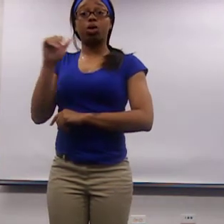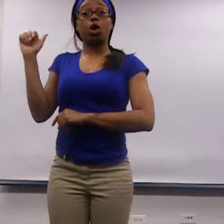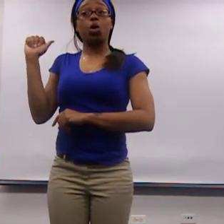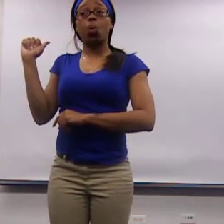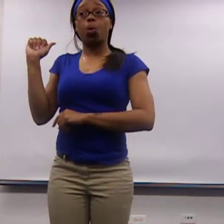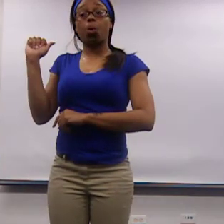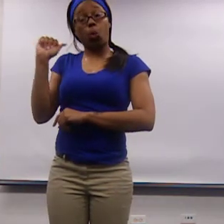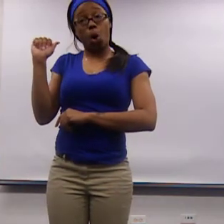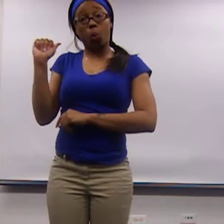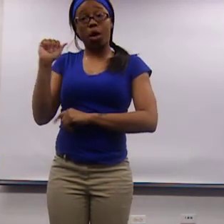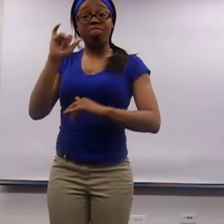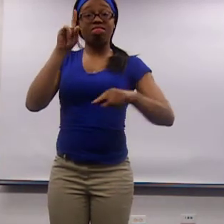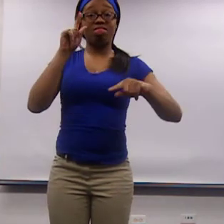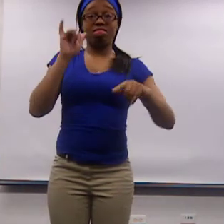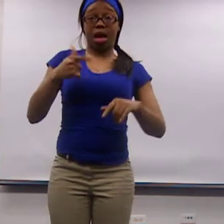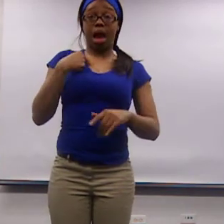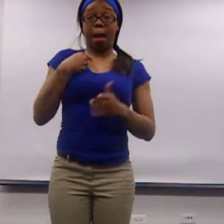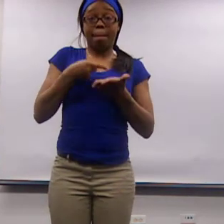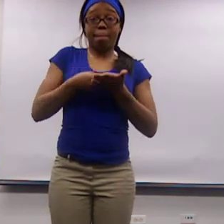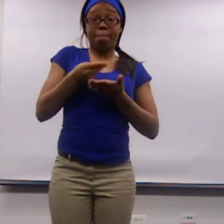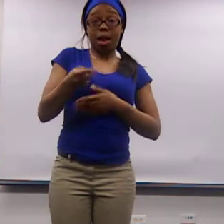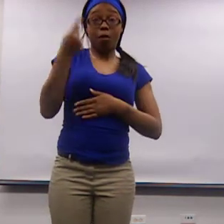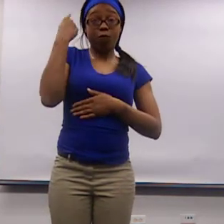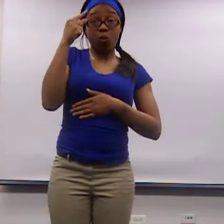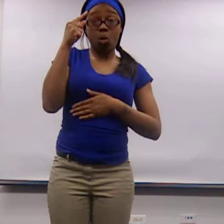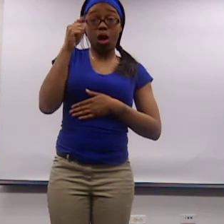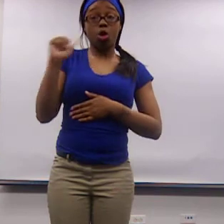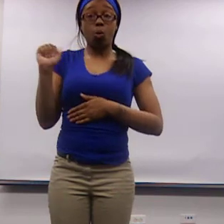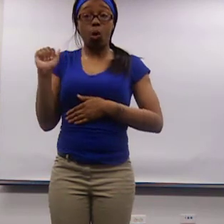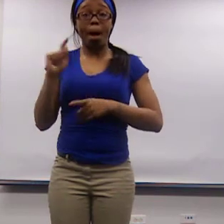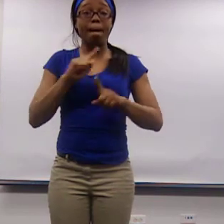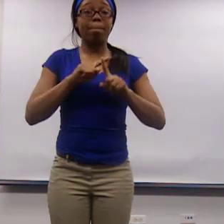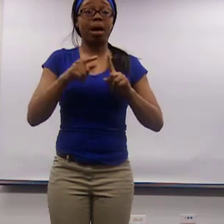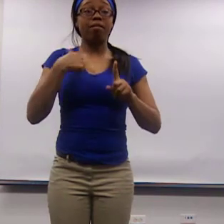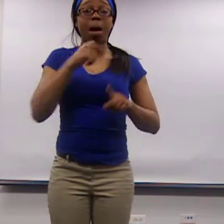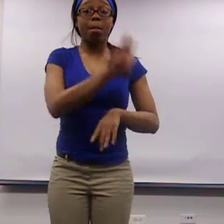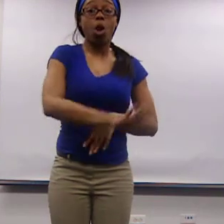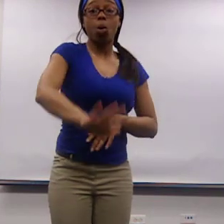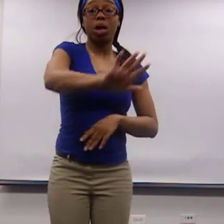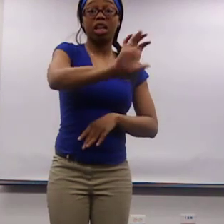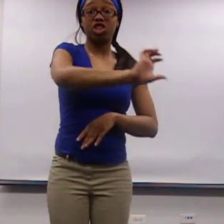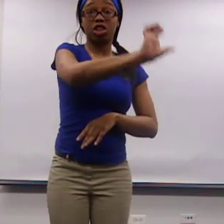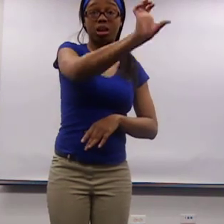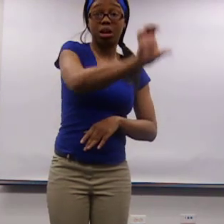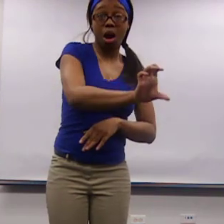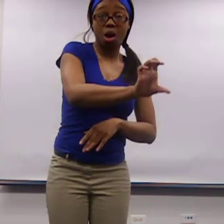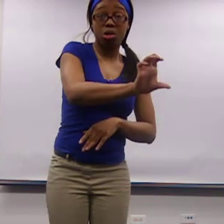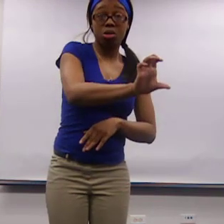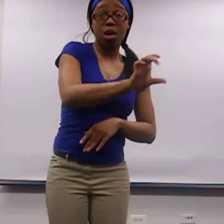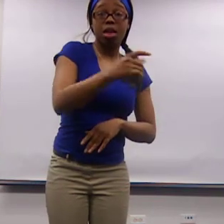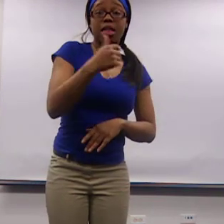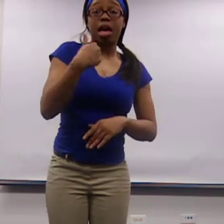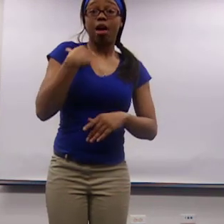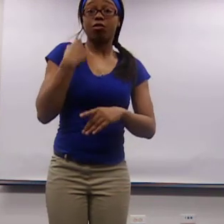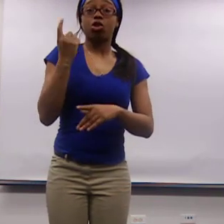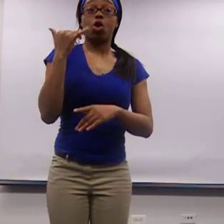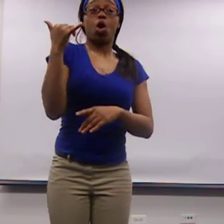that I pay for in Aurora, but I'm in Chicago and I need help, they have to call the 911 center in Chicago to help